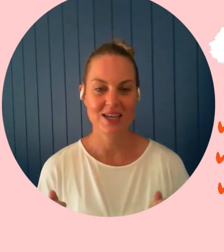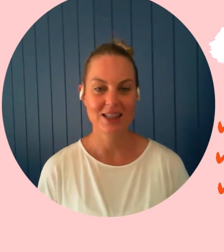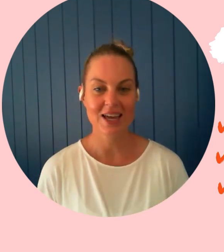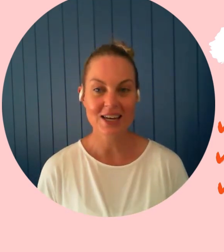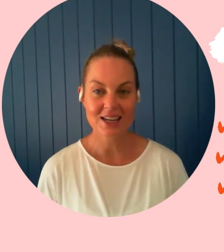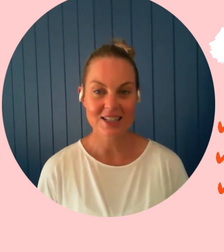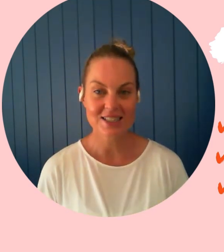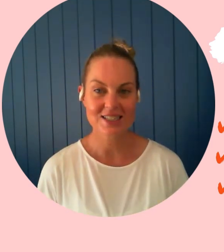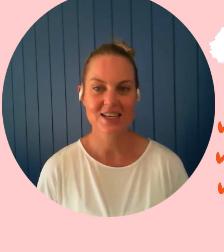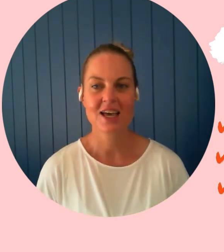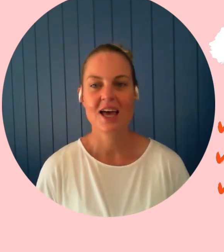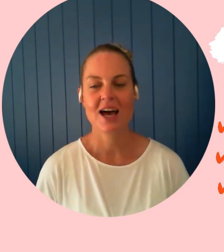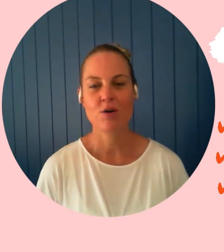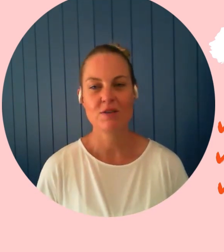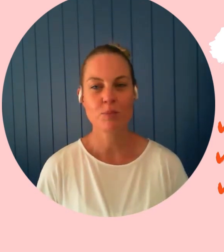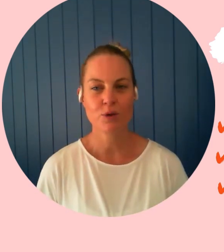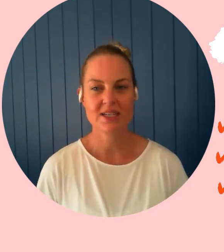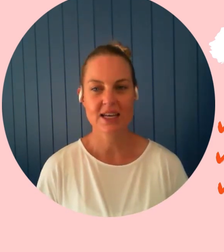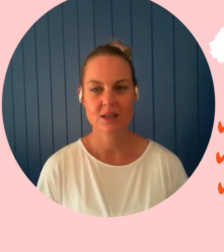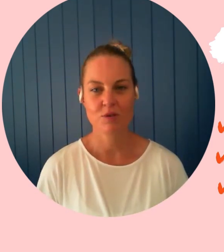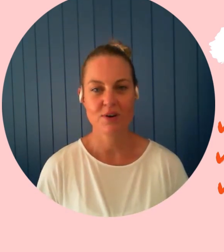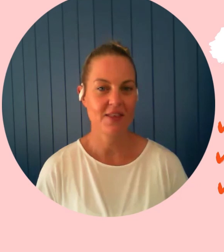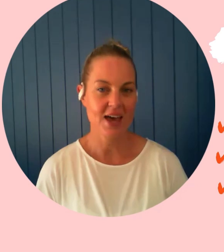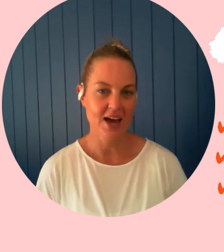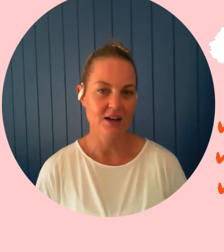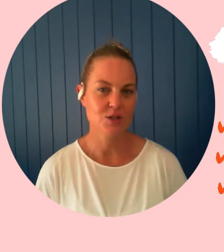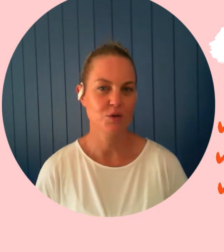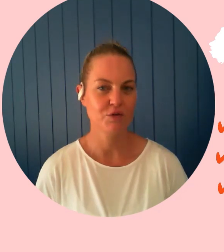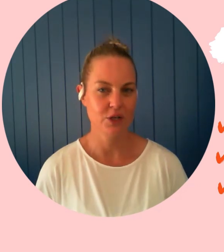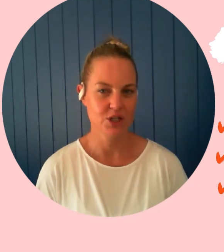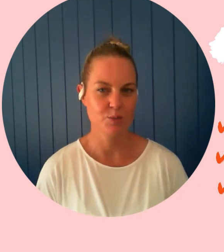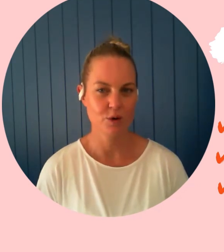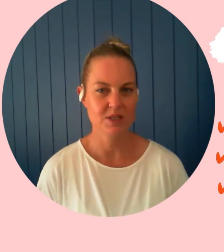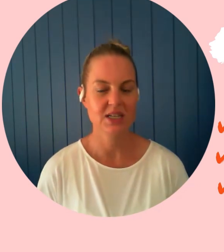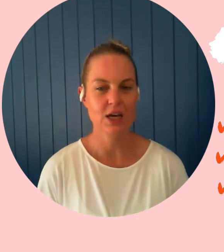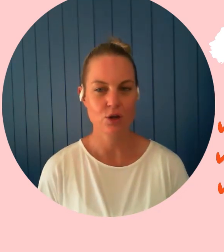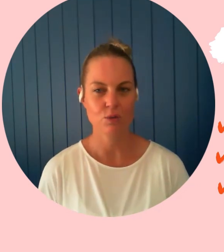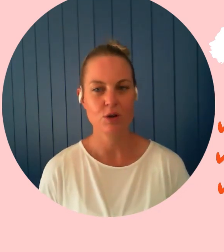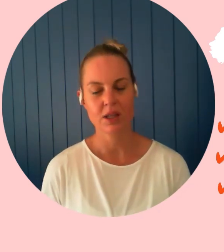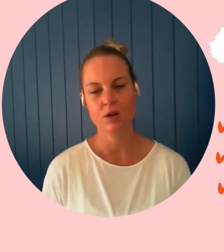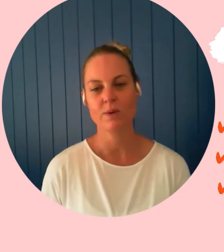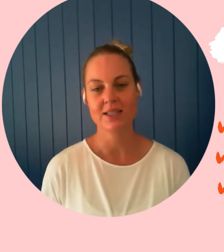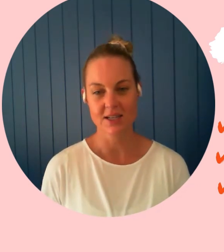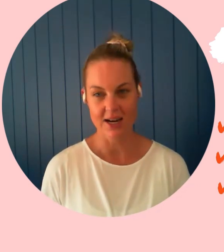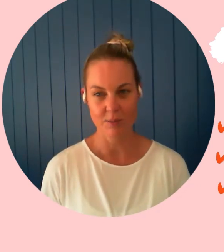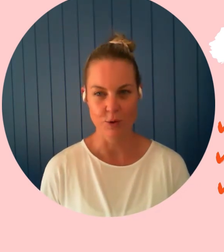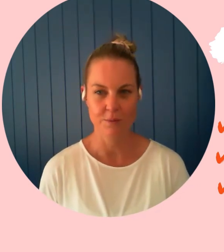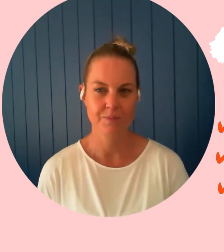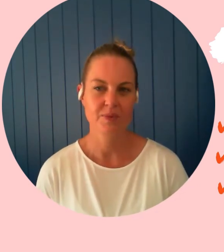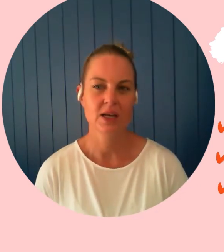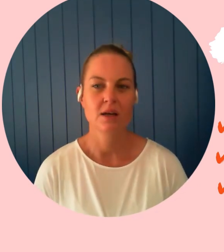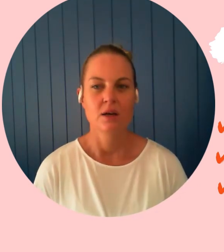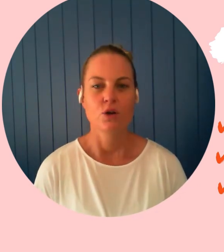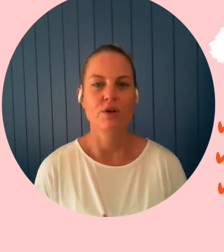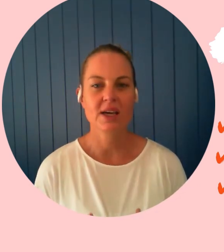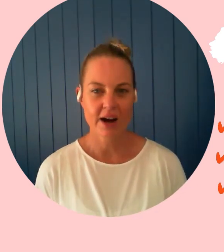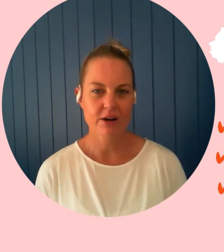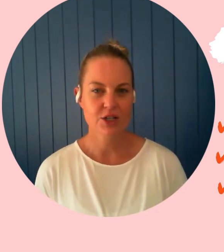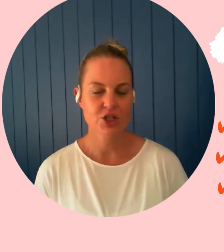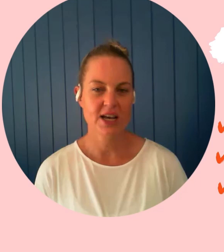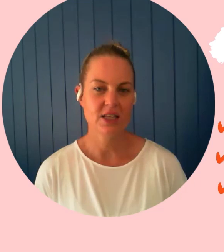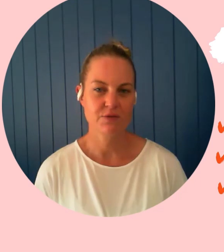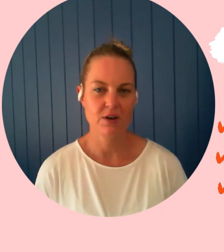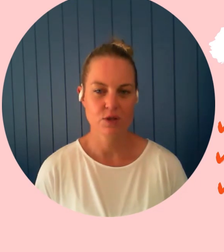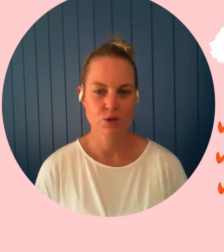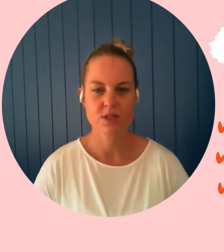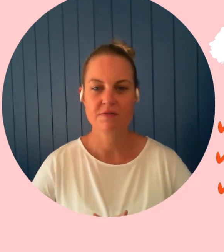in lanyards. I'll even blue tack them around the house or fridge as prompts to get you and your little one signing more. You're encouraged to share